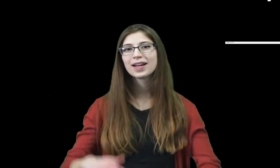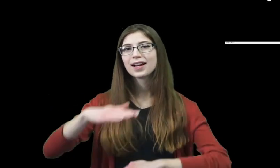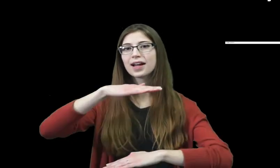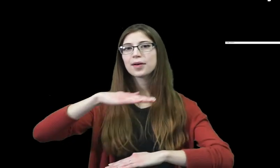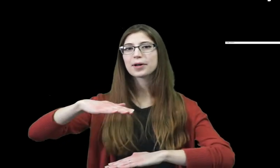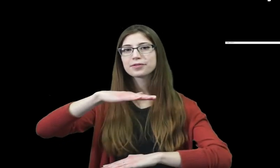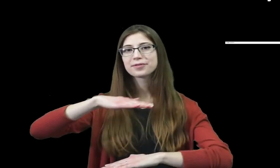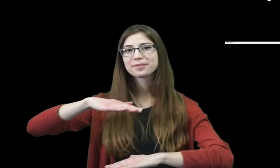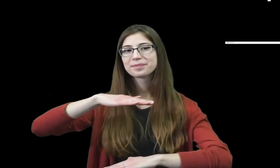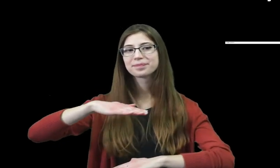Above.